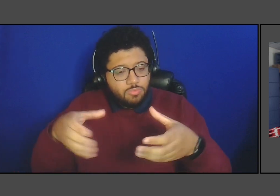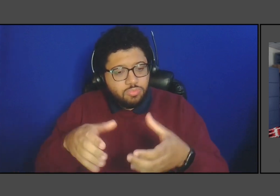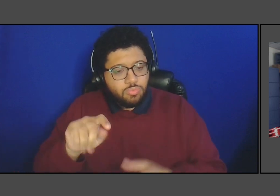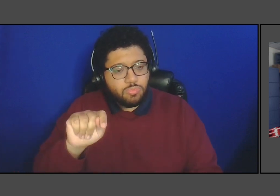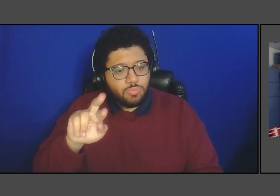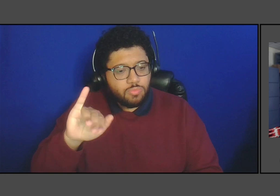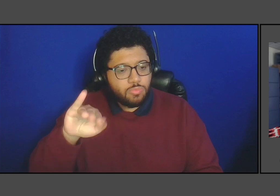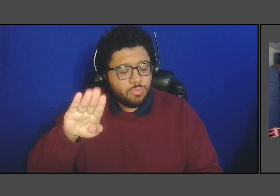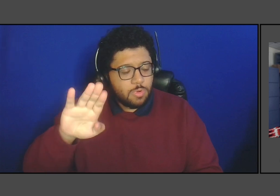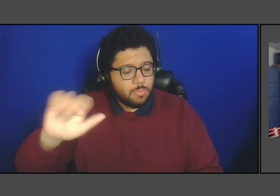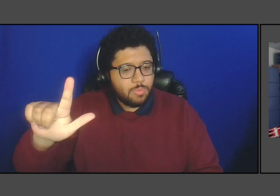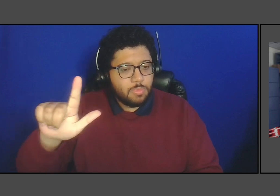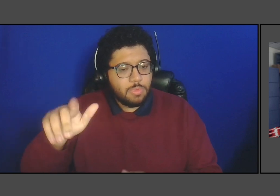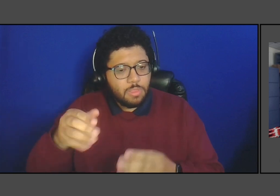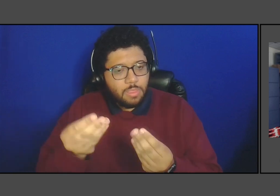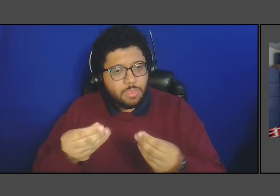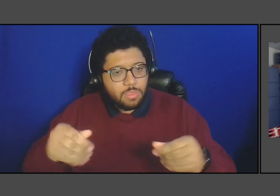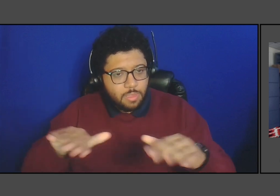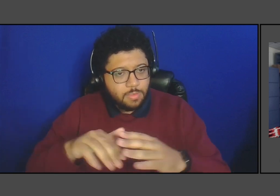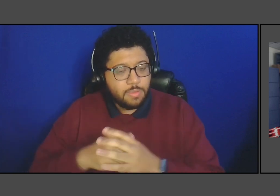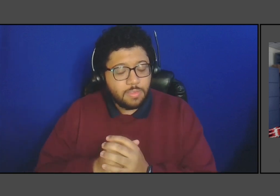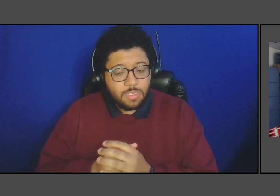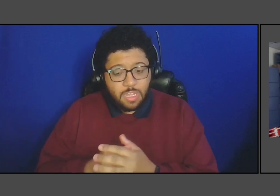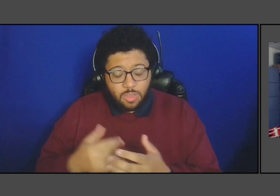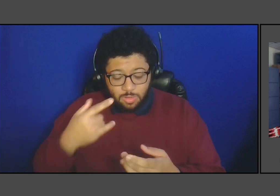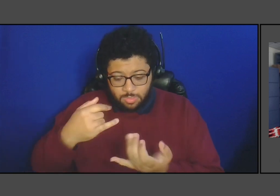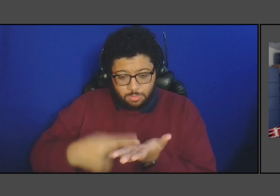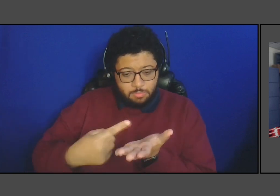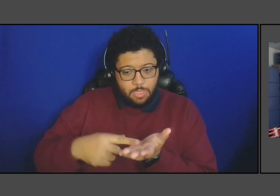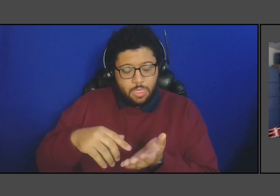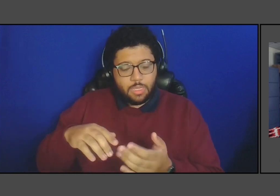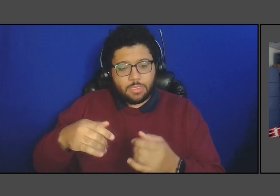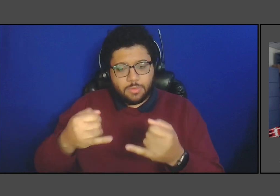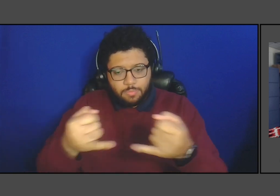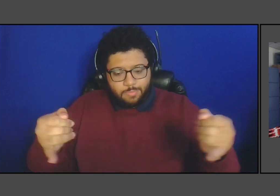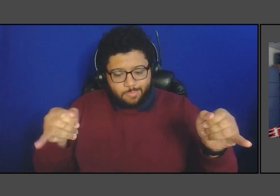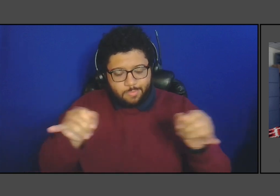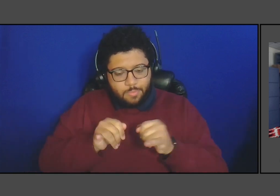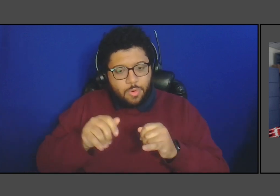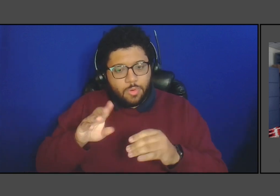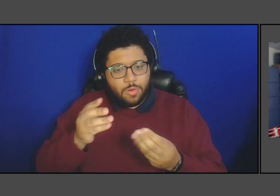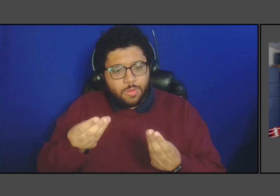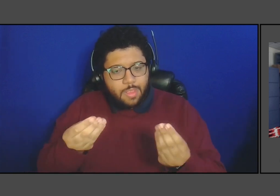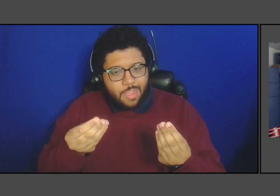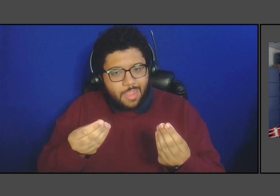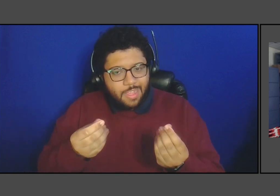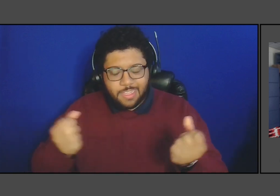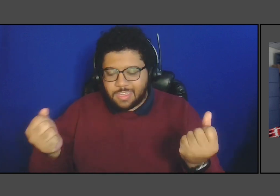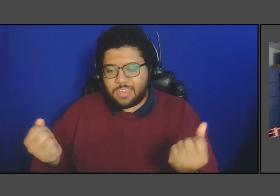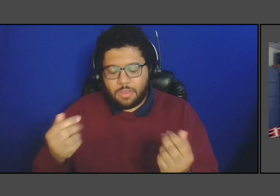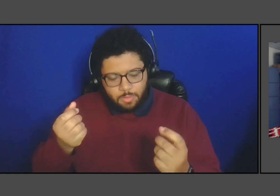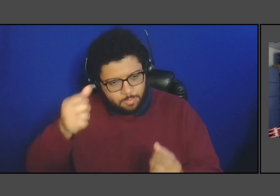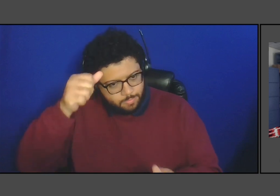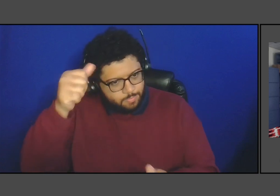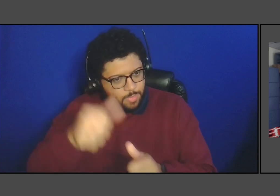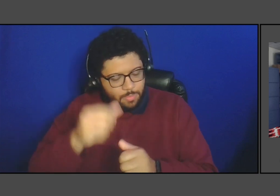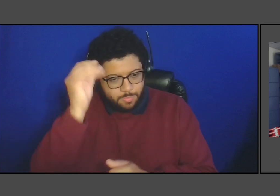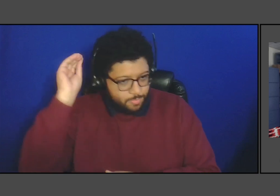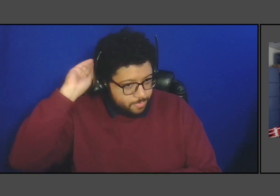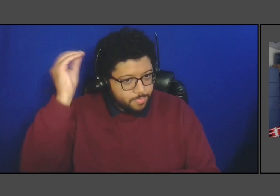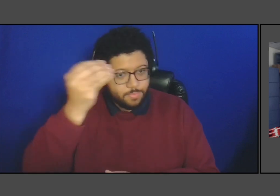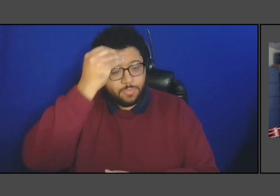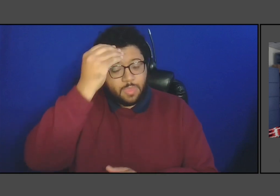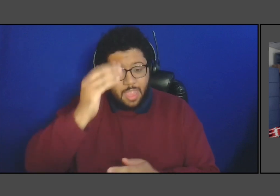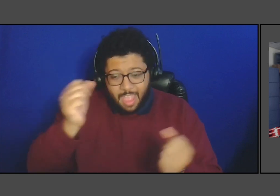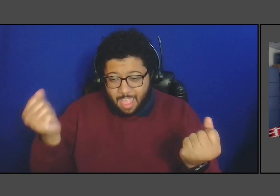to remember that everything is happening on Indian lands. because this is all Indian country. But for now,